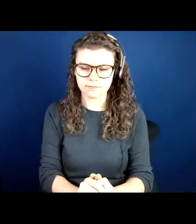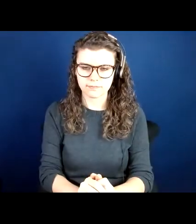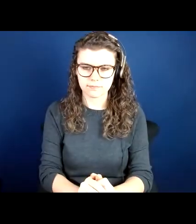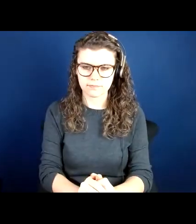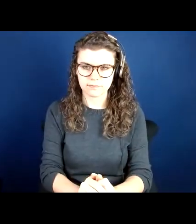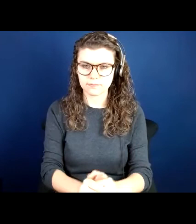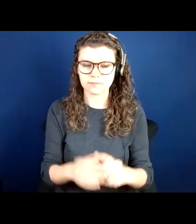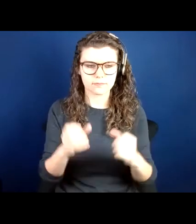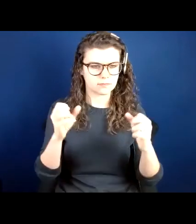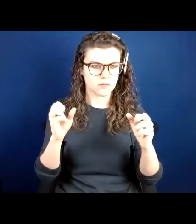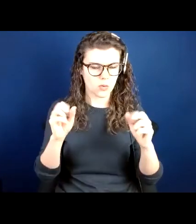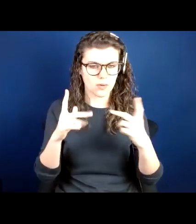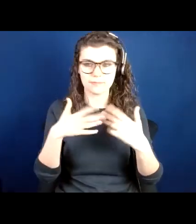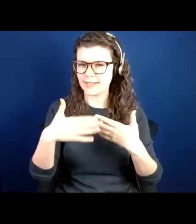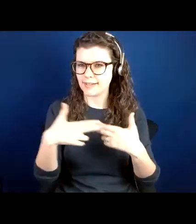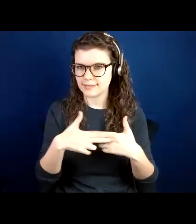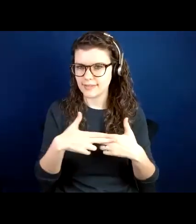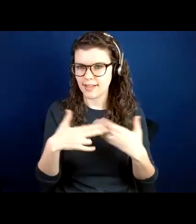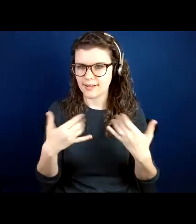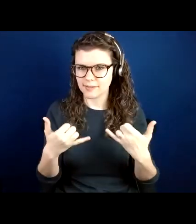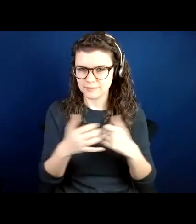Moving on to slide 16 now.